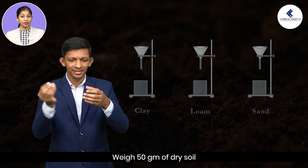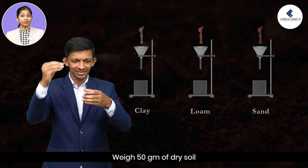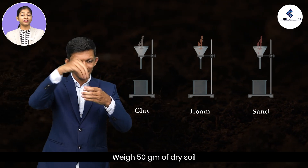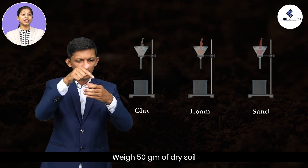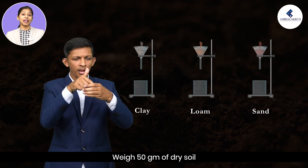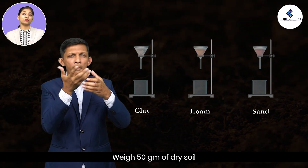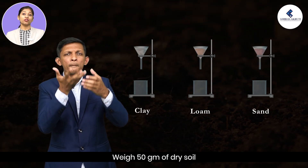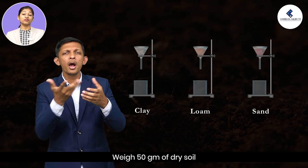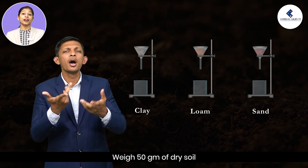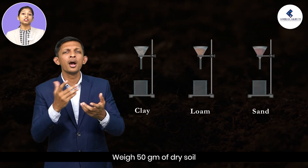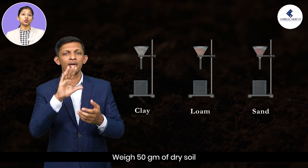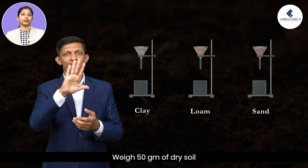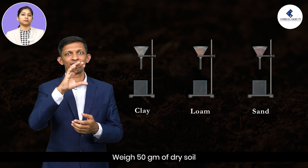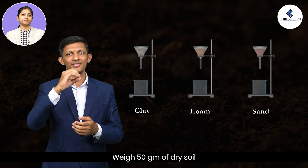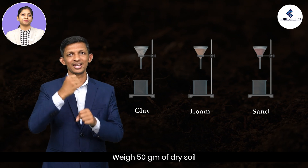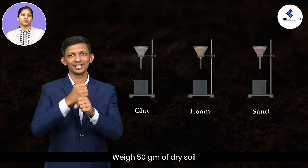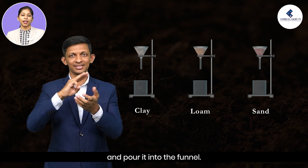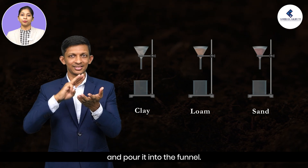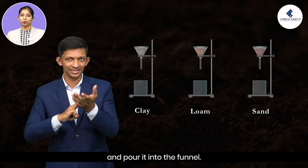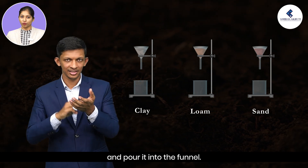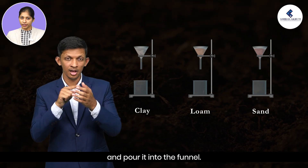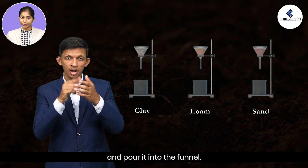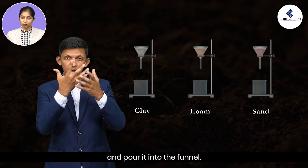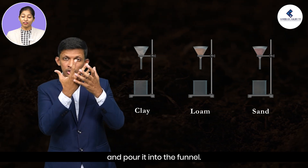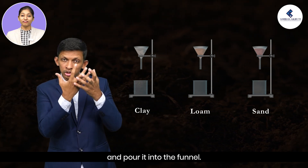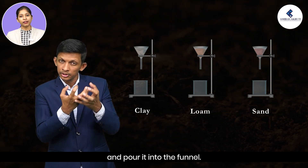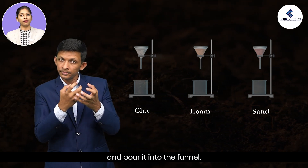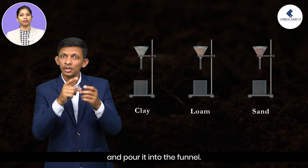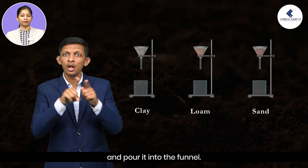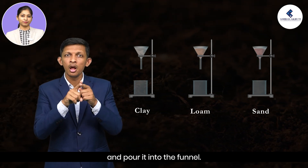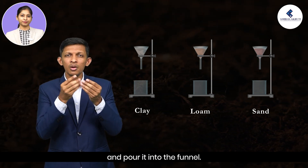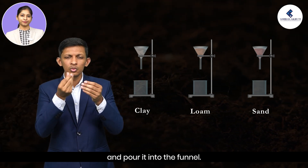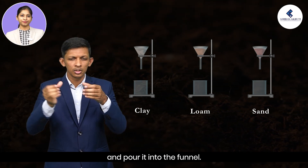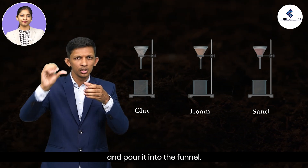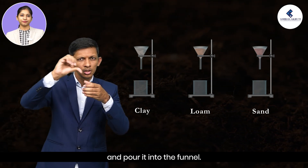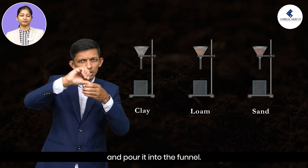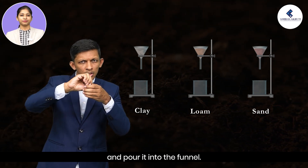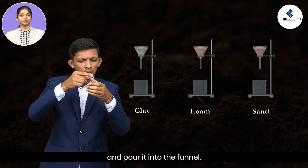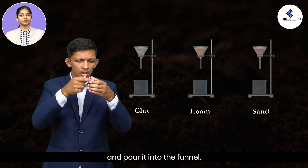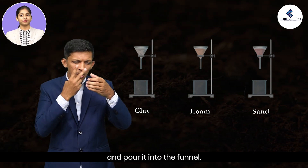Weigh 50 grams of dry soil and pour it into the funnel.